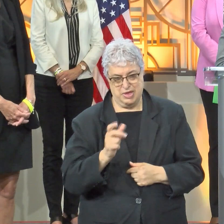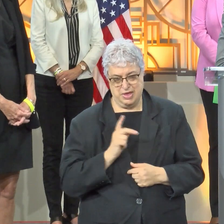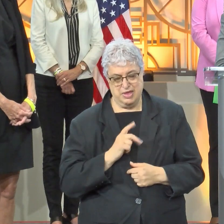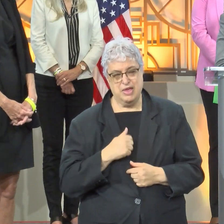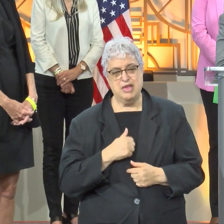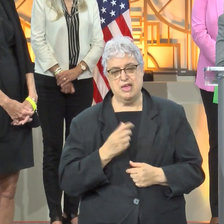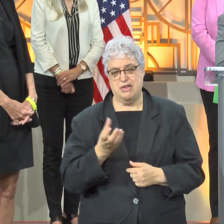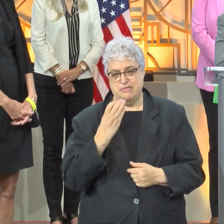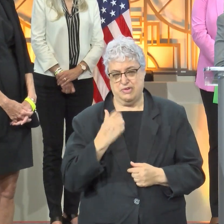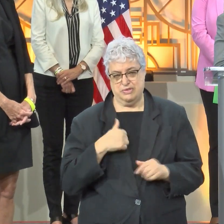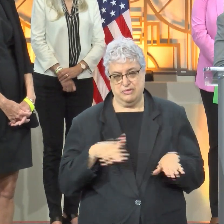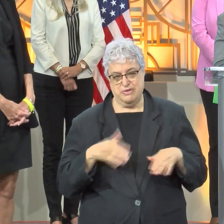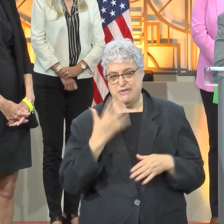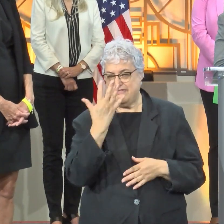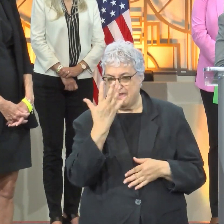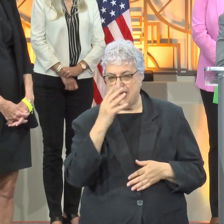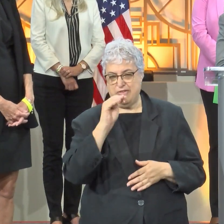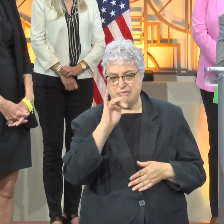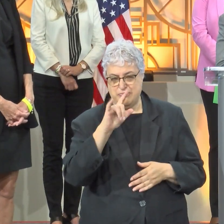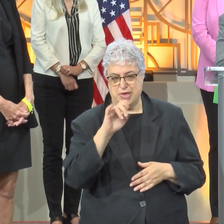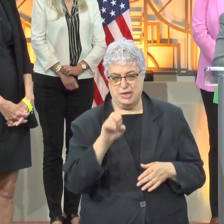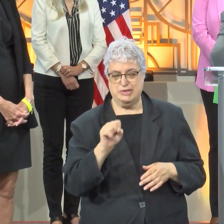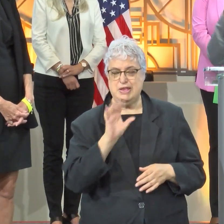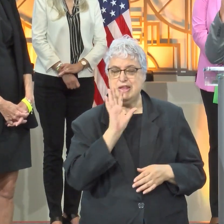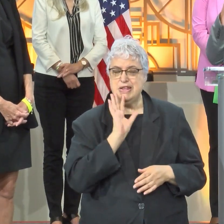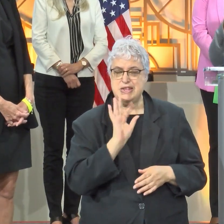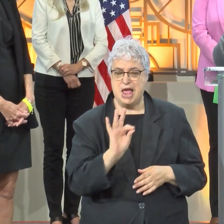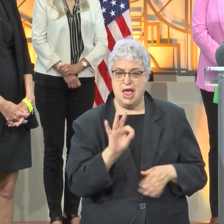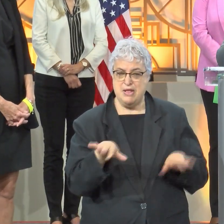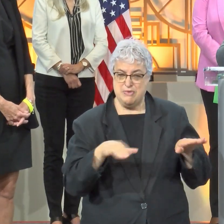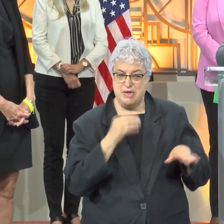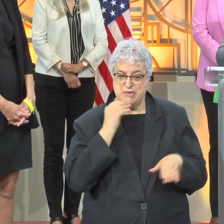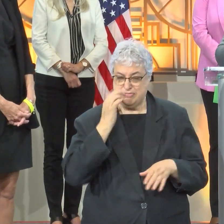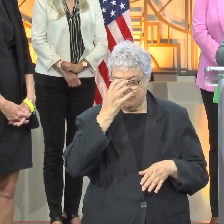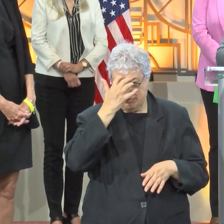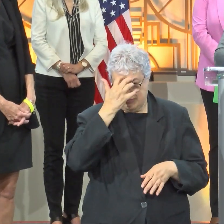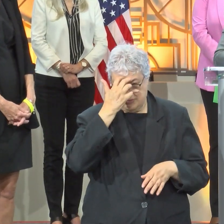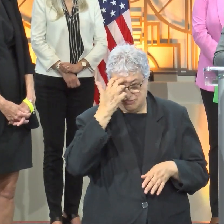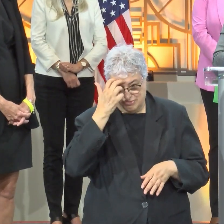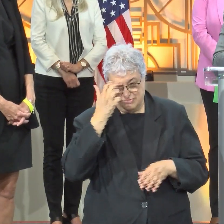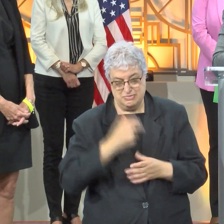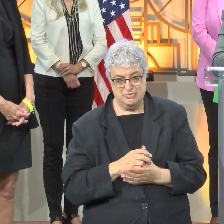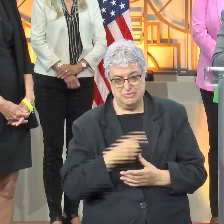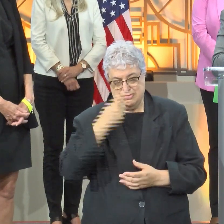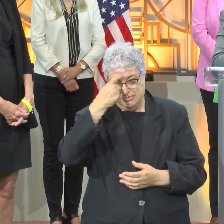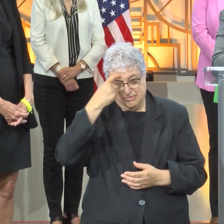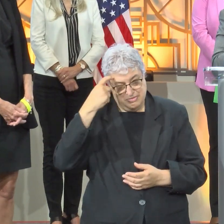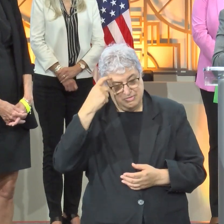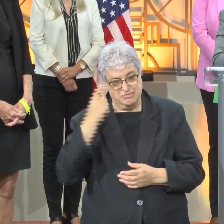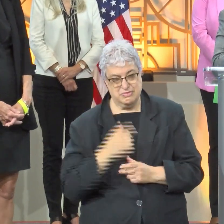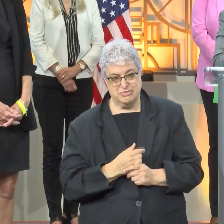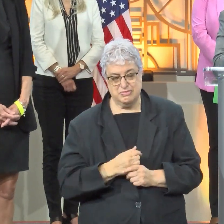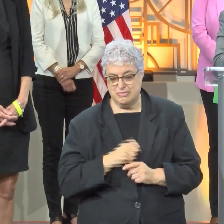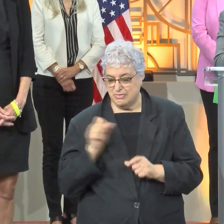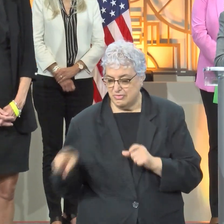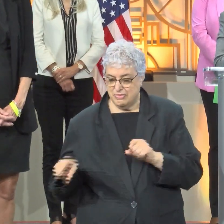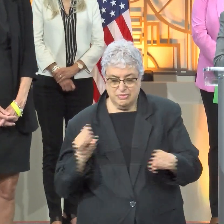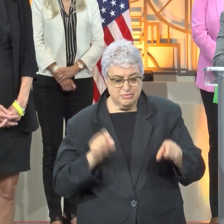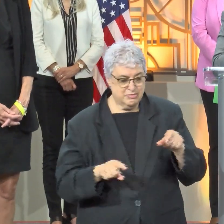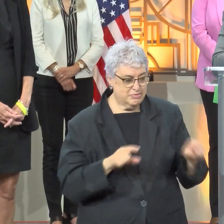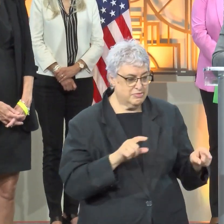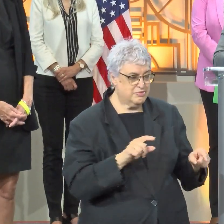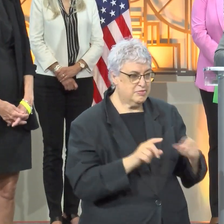me walk home, about 5 miles. 9 years old, walk home, never forgot it. These things that we leave in these parks, on